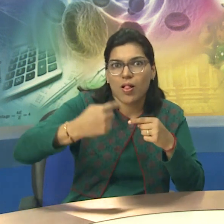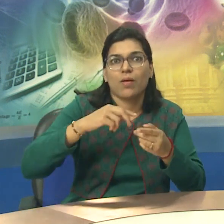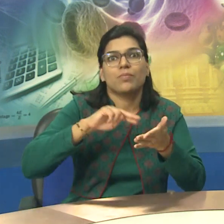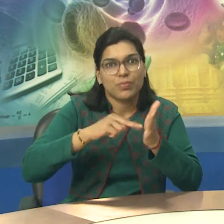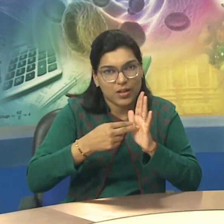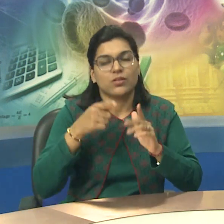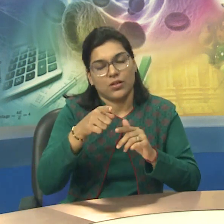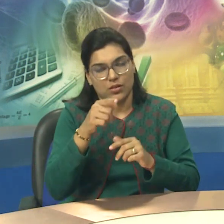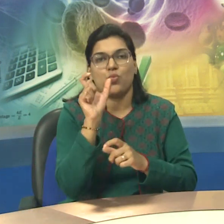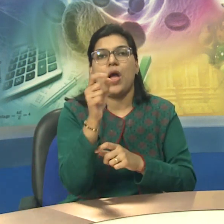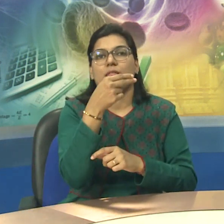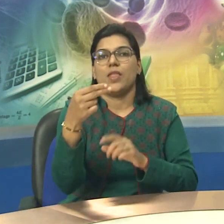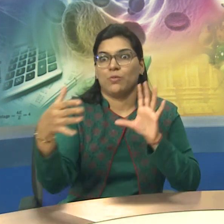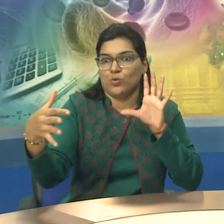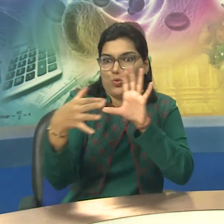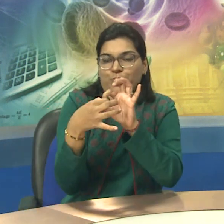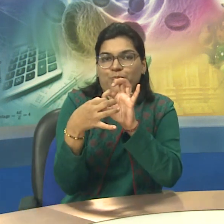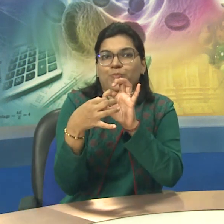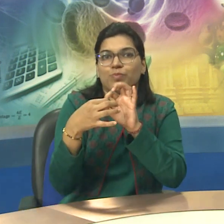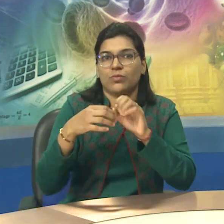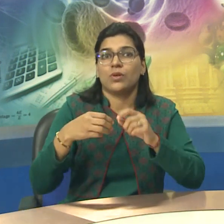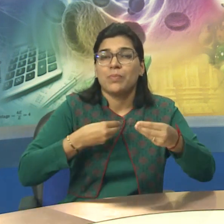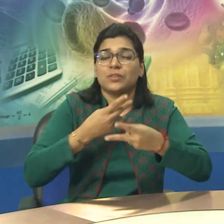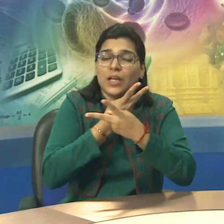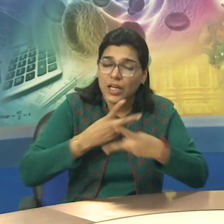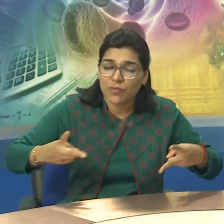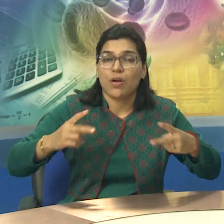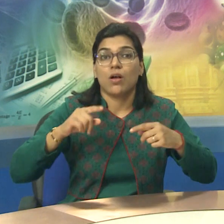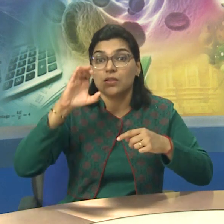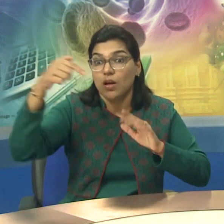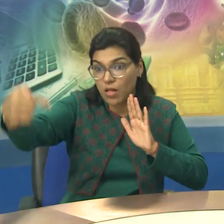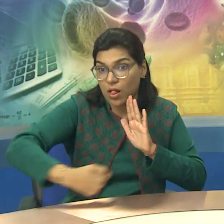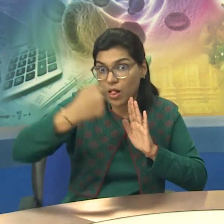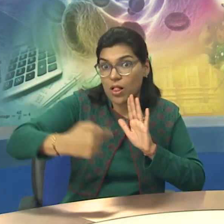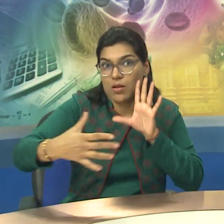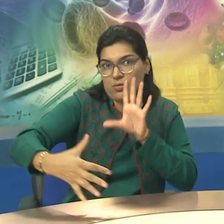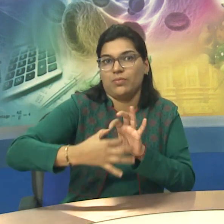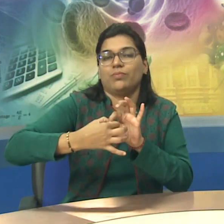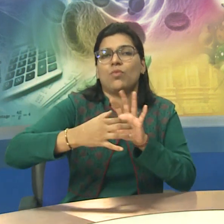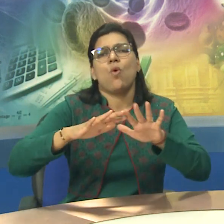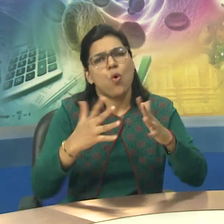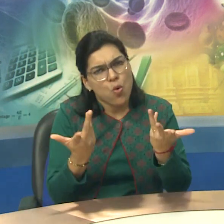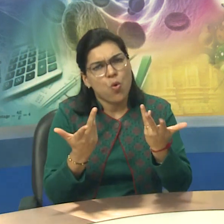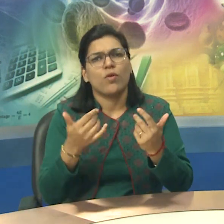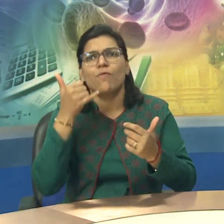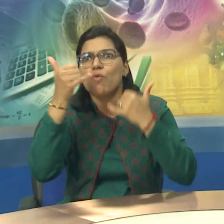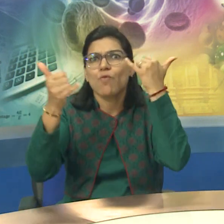through the product or company, so she can buy the same thing again and again from your company, that is called